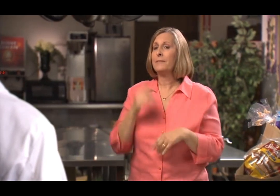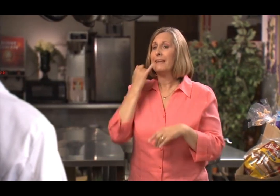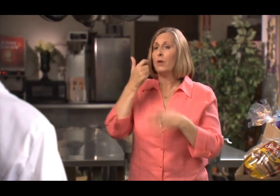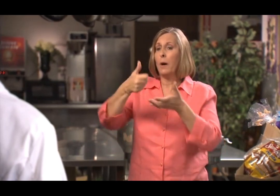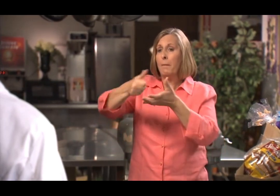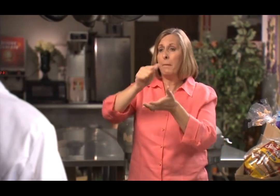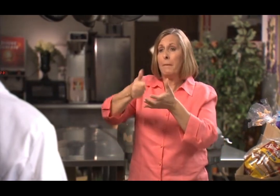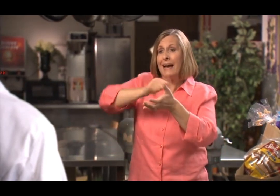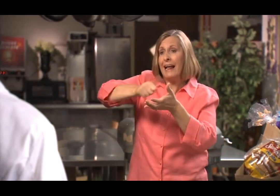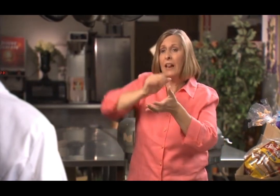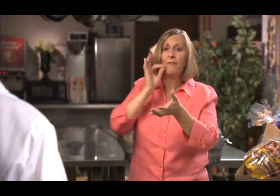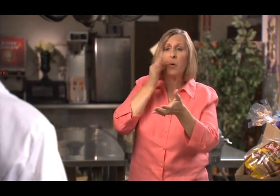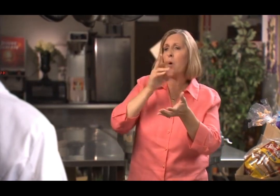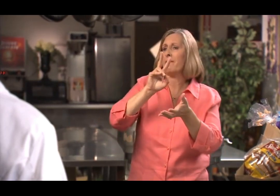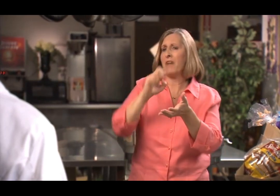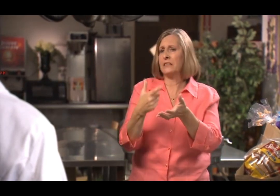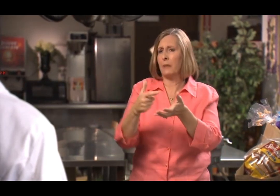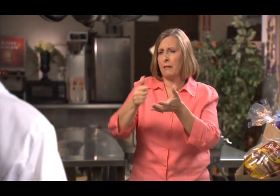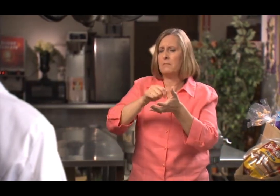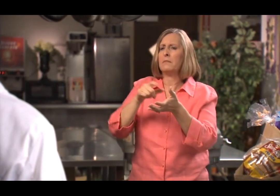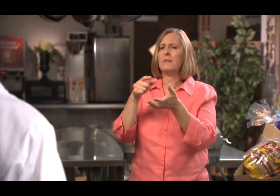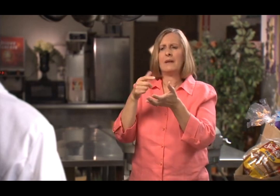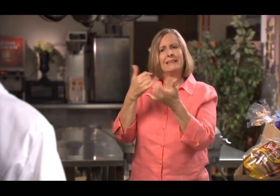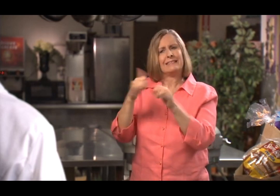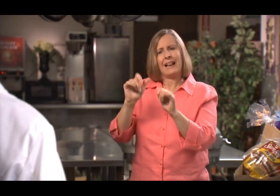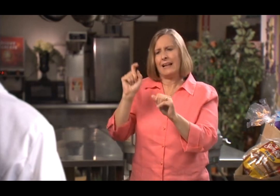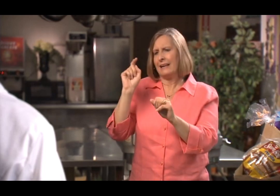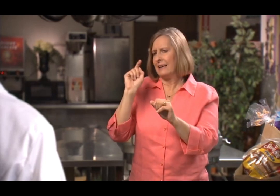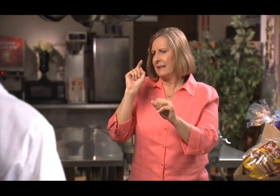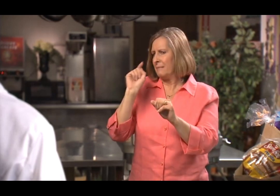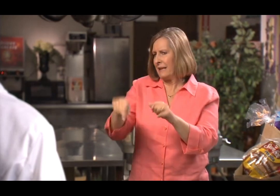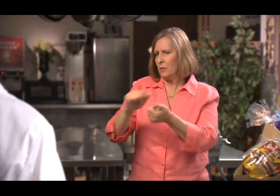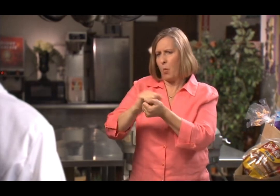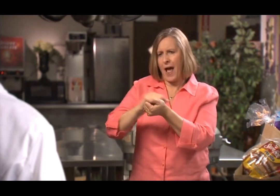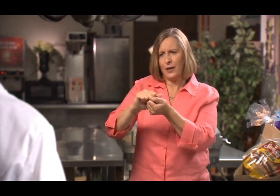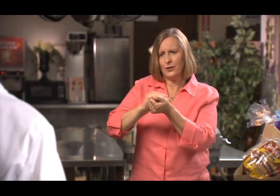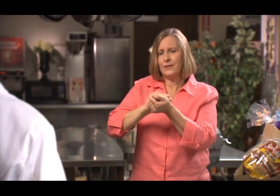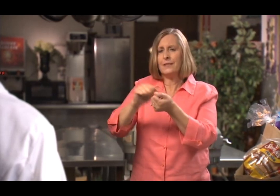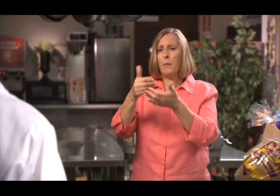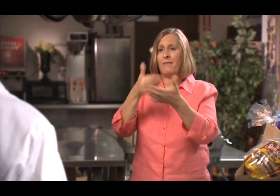Even if you plan to peel a fruit or vegetable, it should be washed well first.